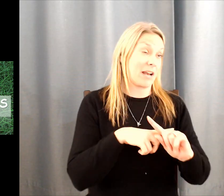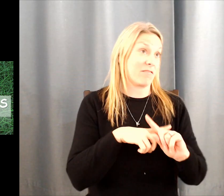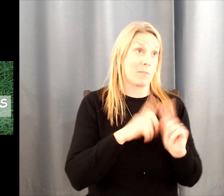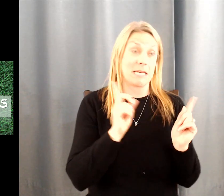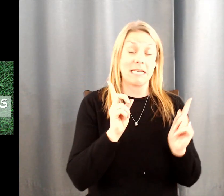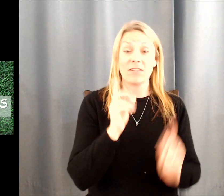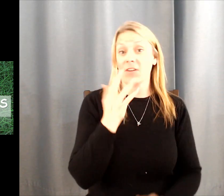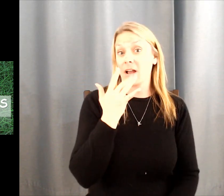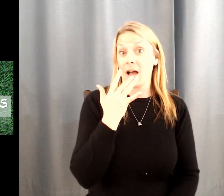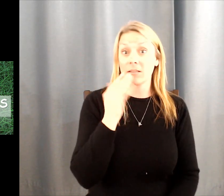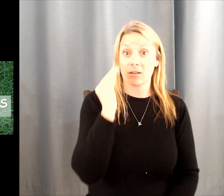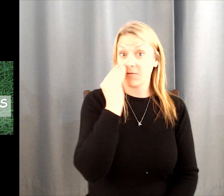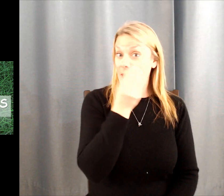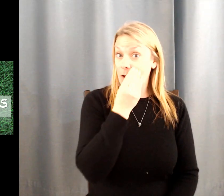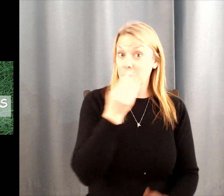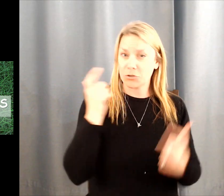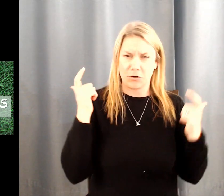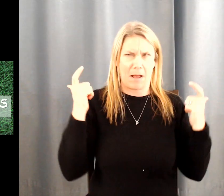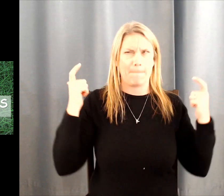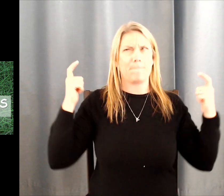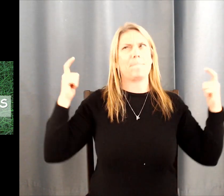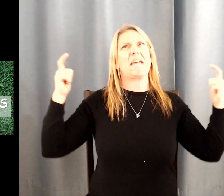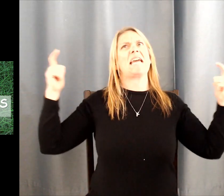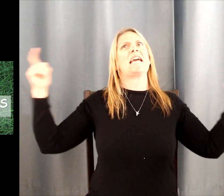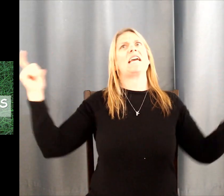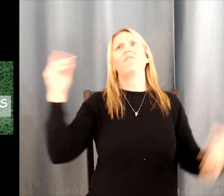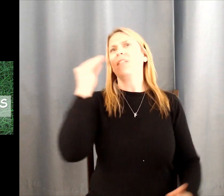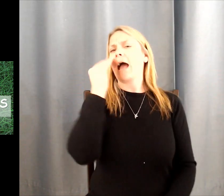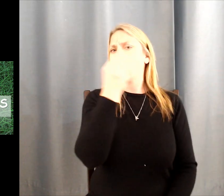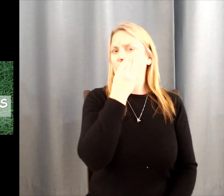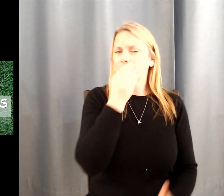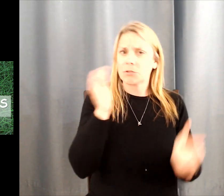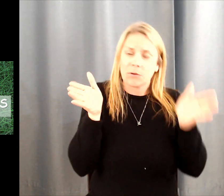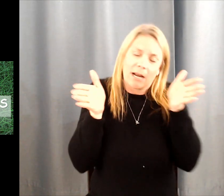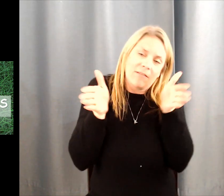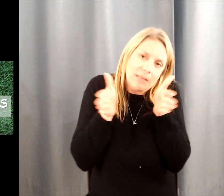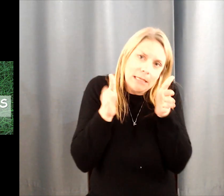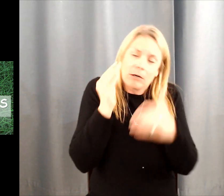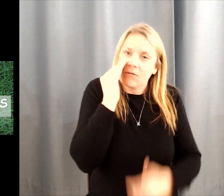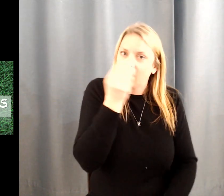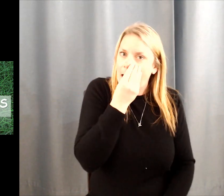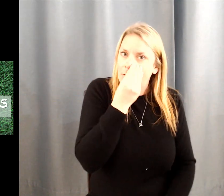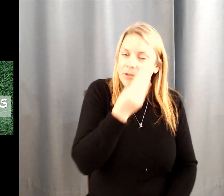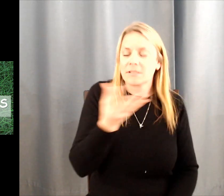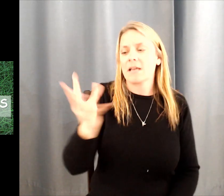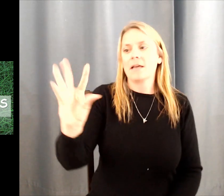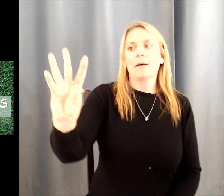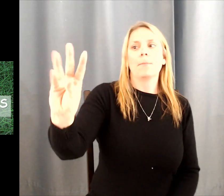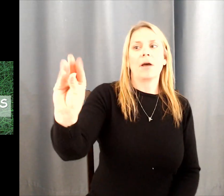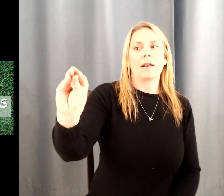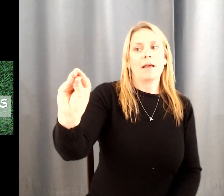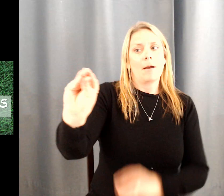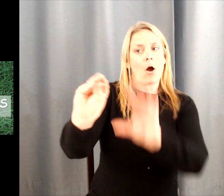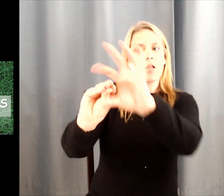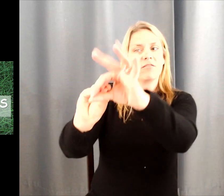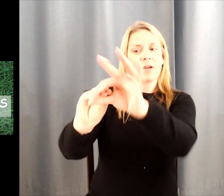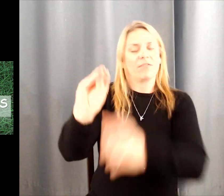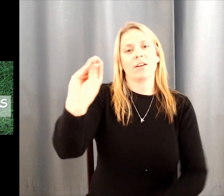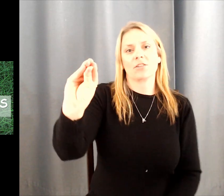many different colored flowers. You can have big flowers. You can have little flowers. But all of my fingers are gathered